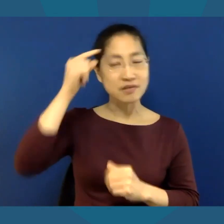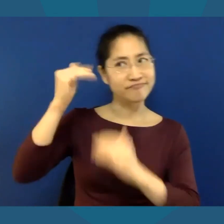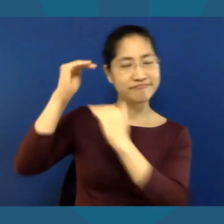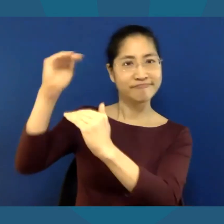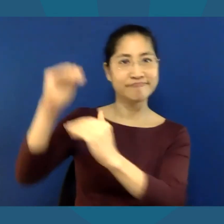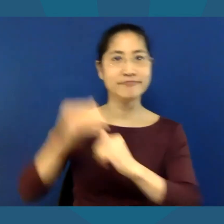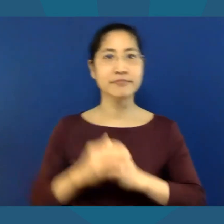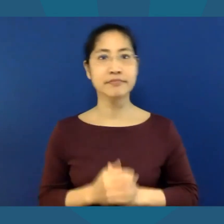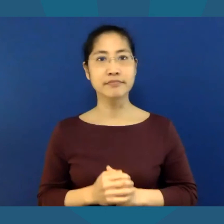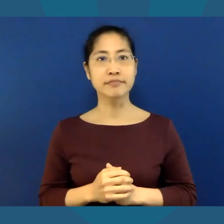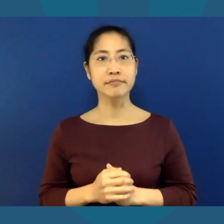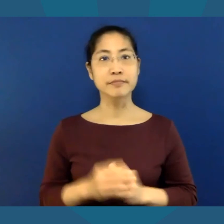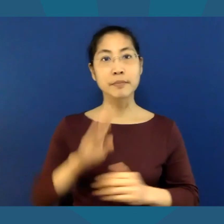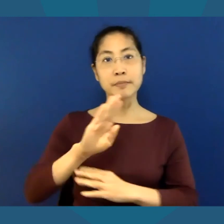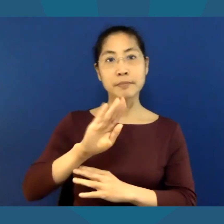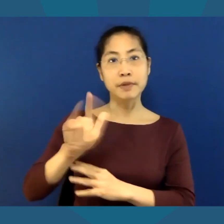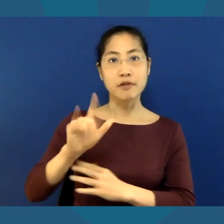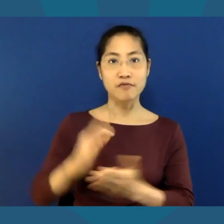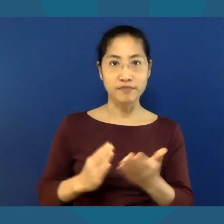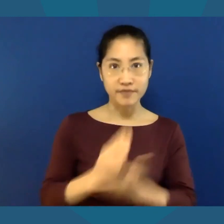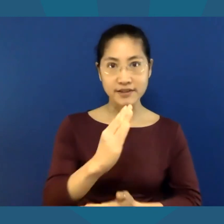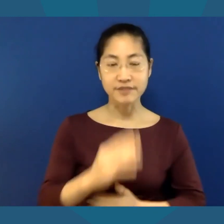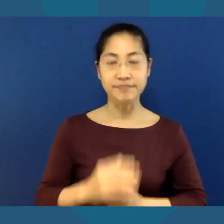government, and the Bill of Rights.